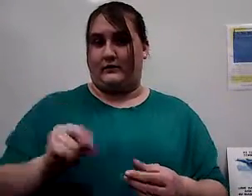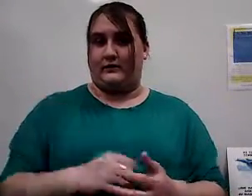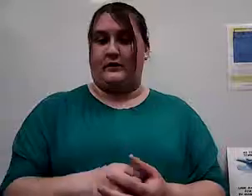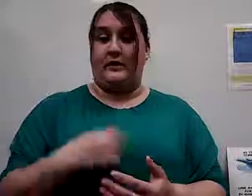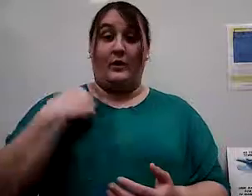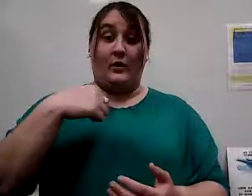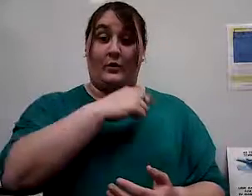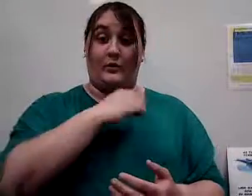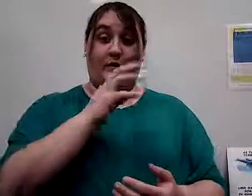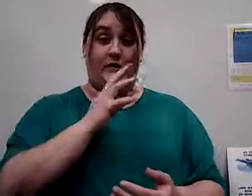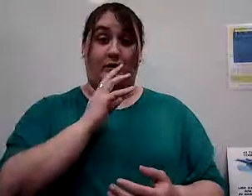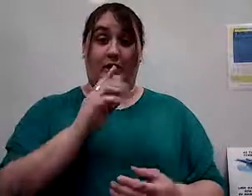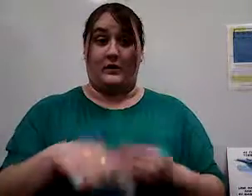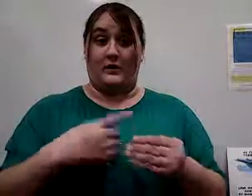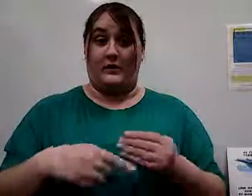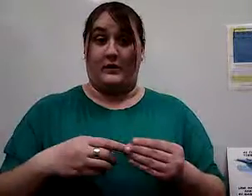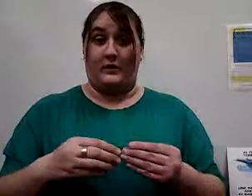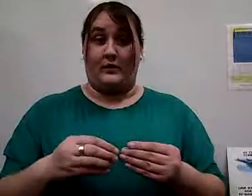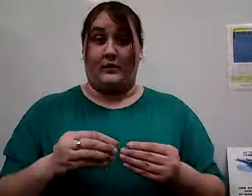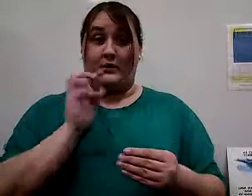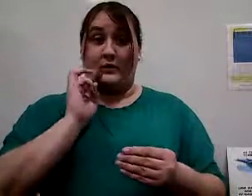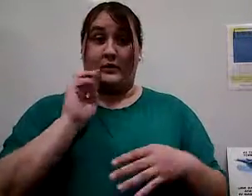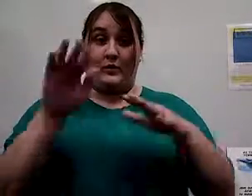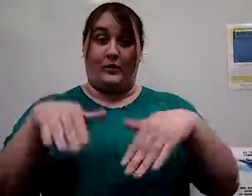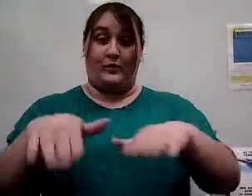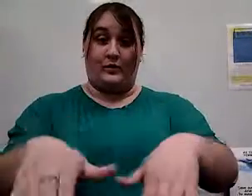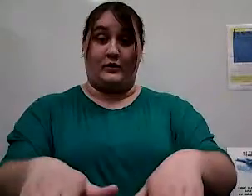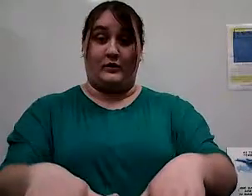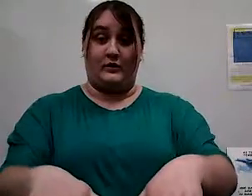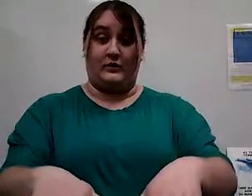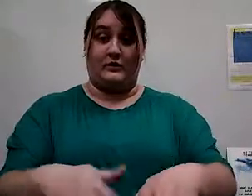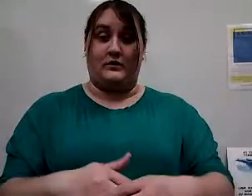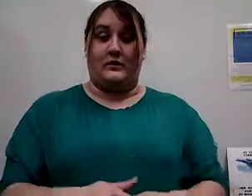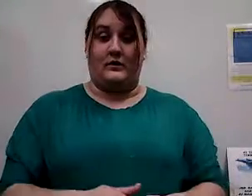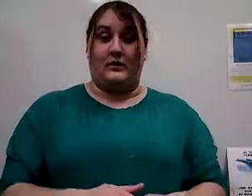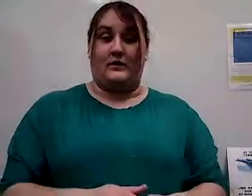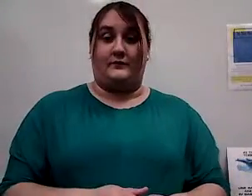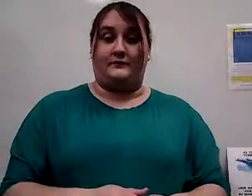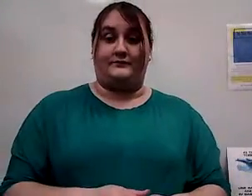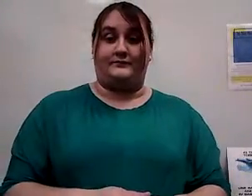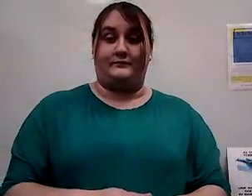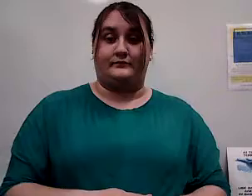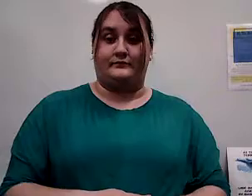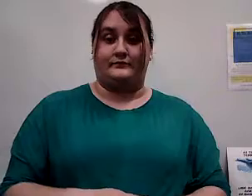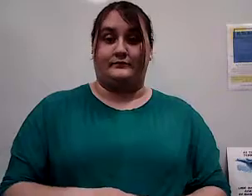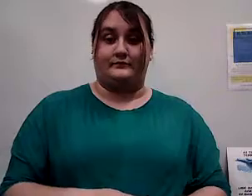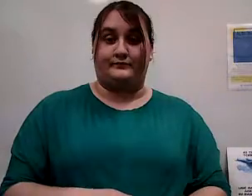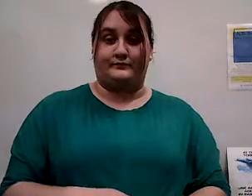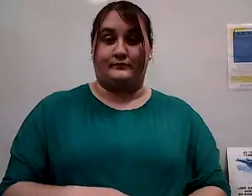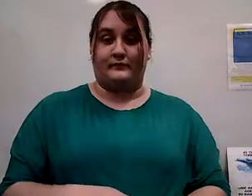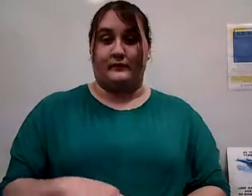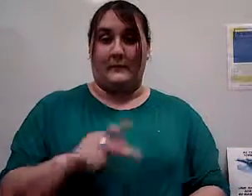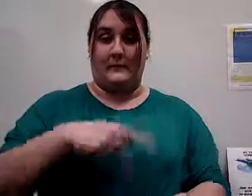oceans and we looked at principles of desalination, what was one principle that we used in desalination as